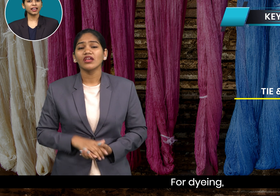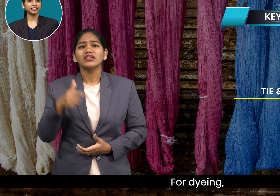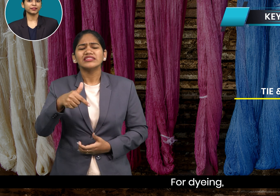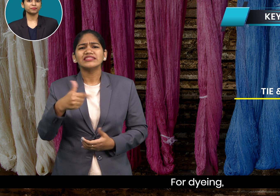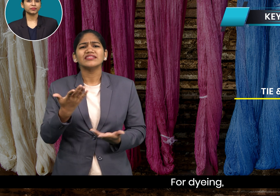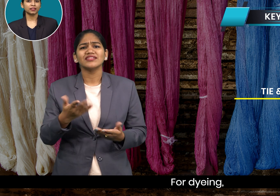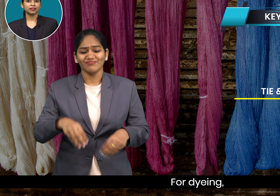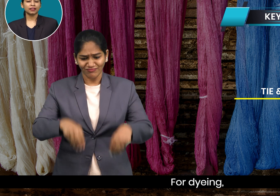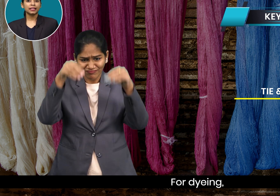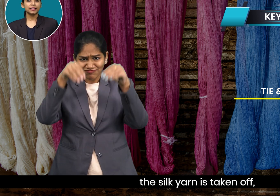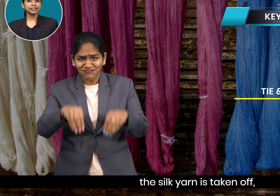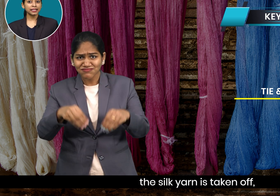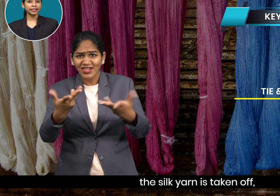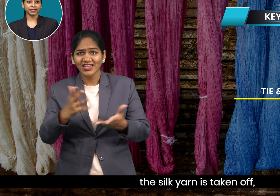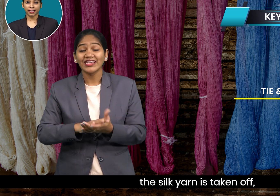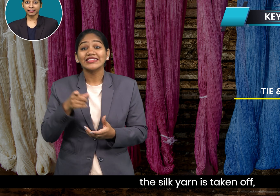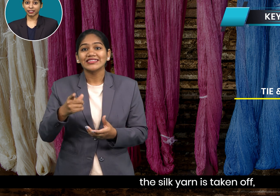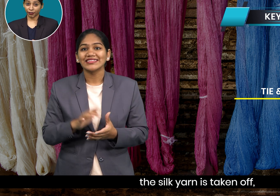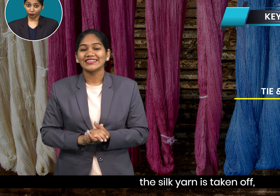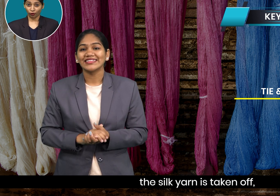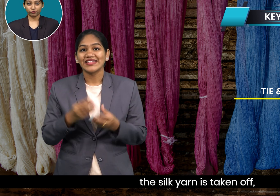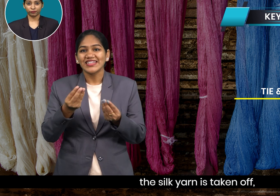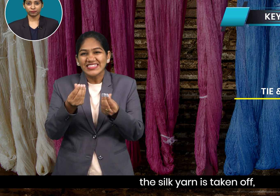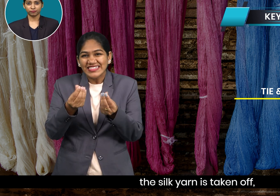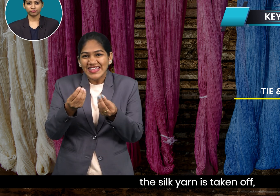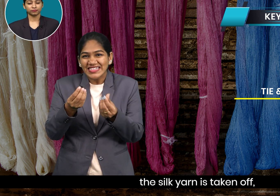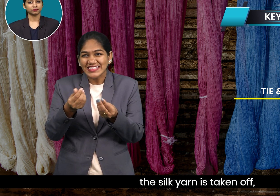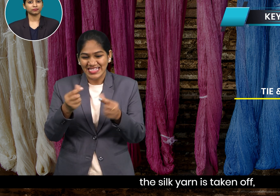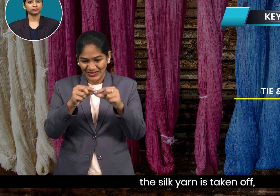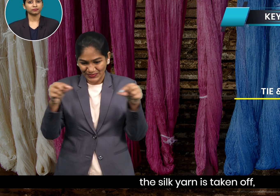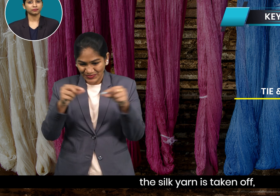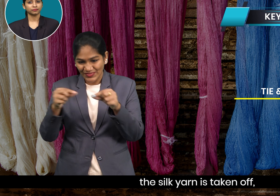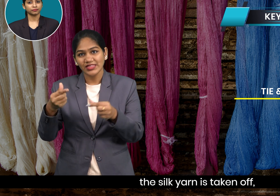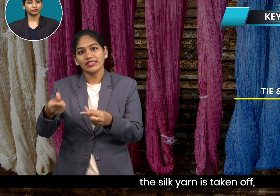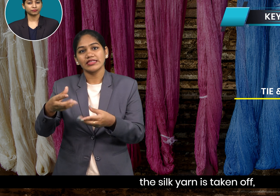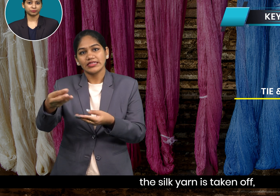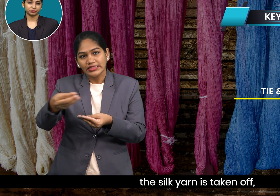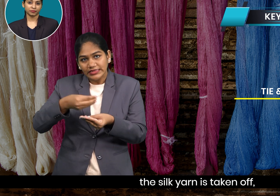For dyeing, the silk yarn is taken off.